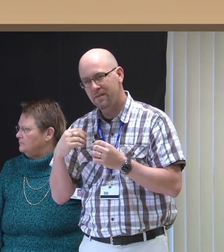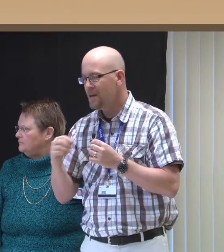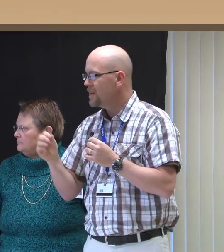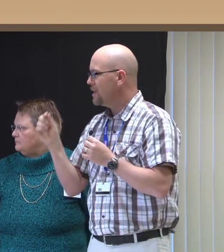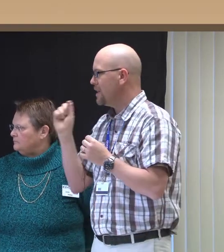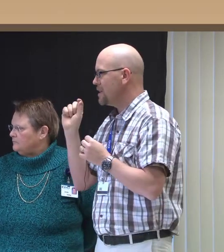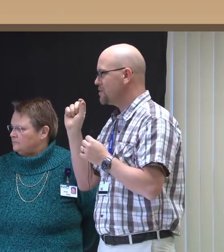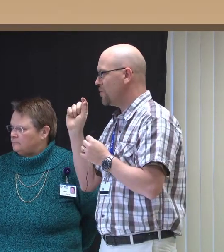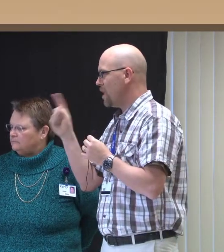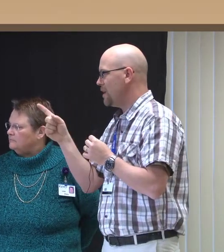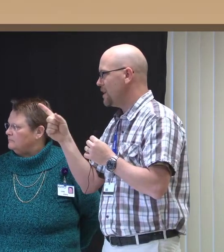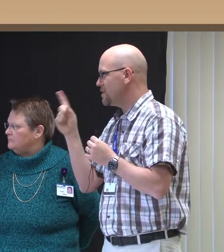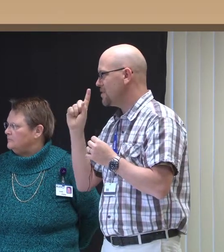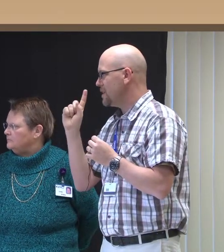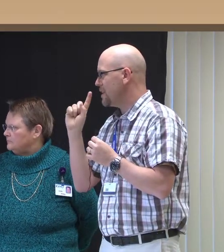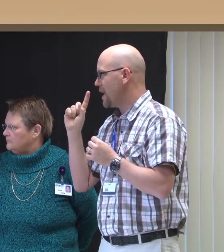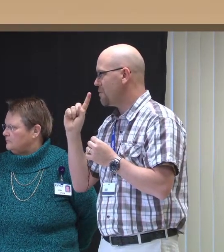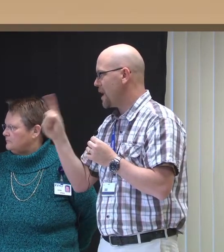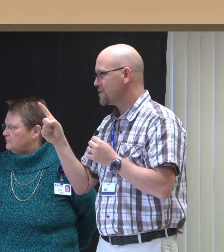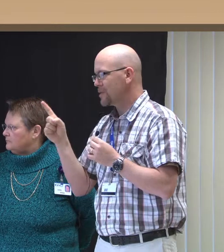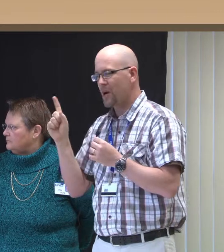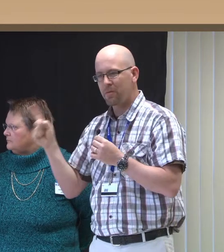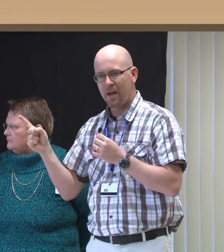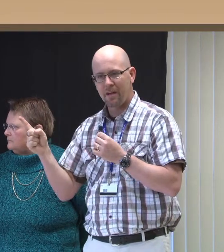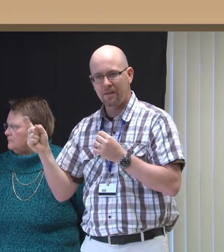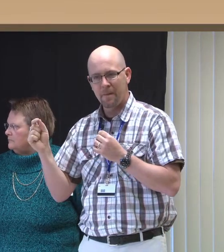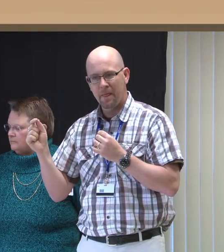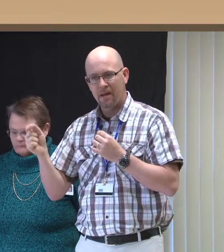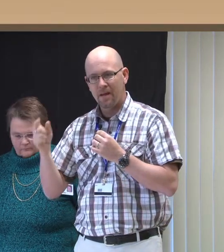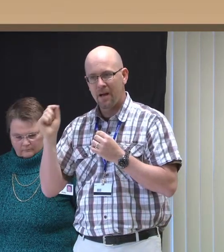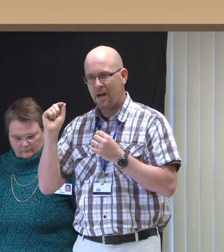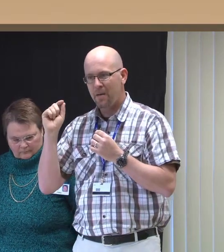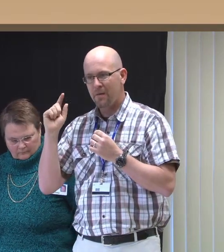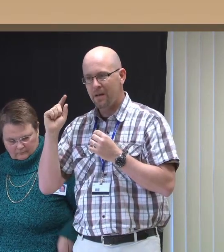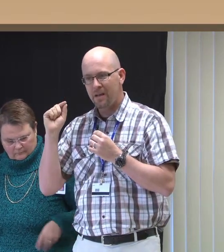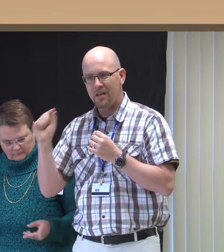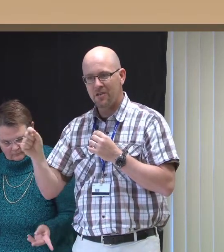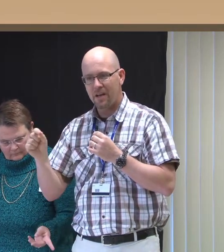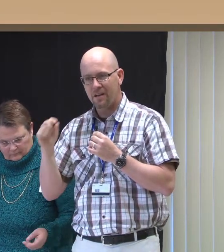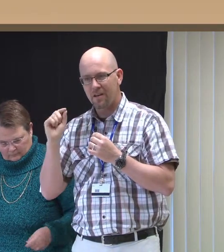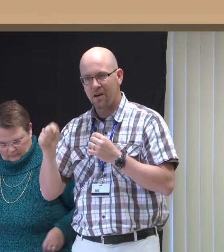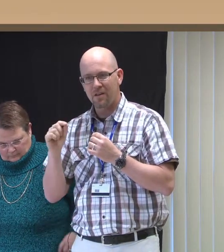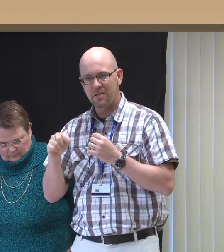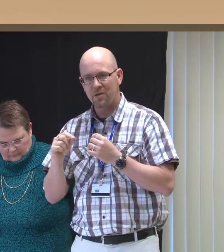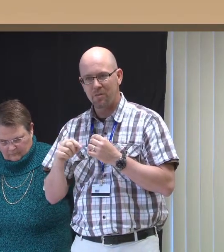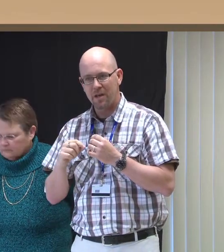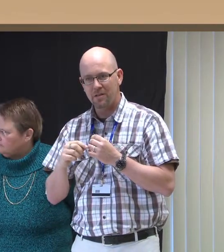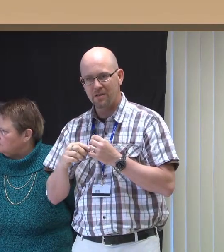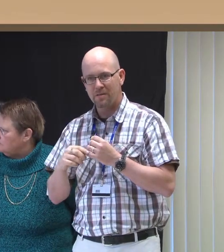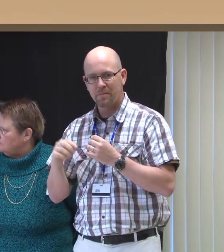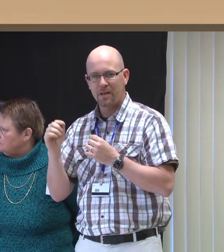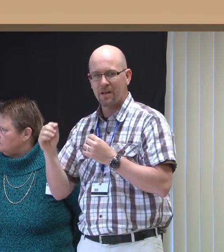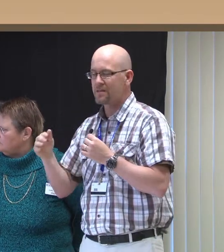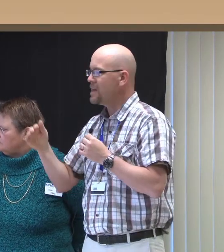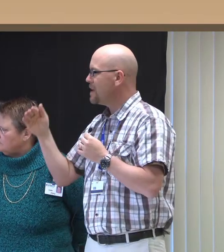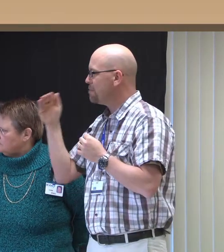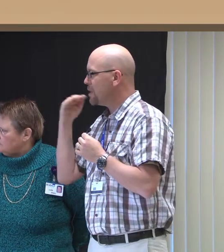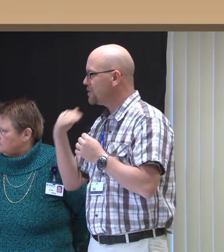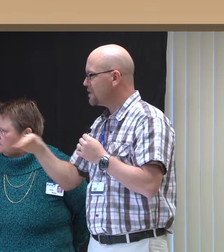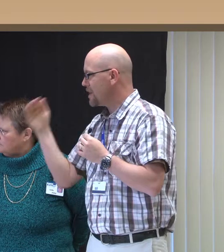is one is you need that master care plan, um, initiated on all these stroke patients because built into